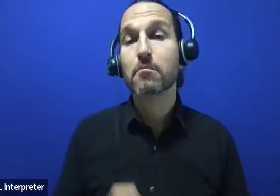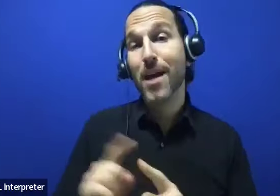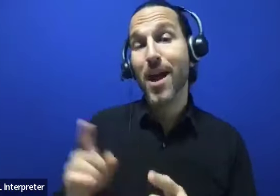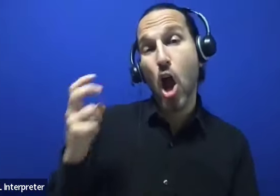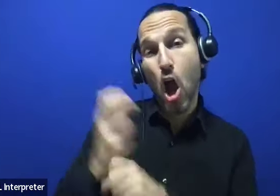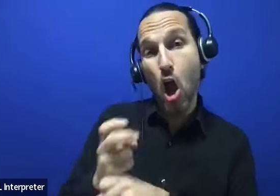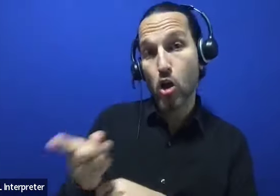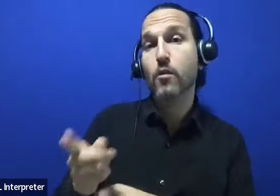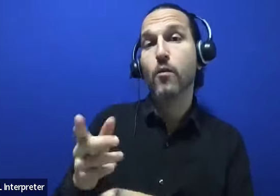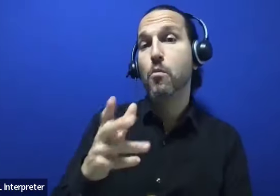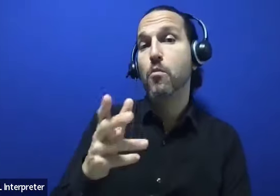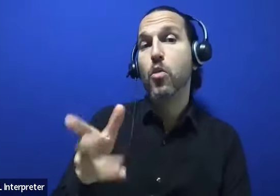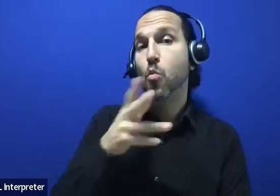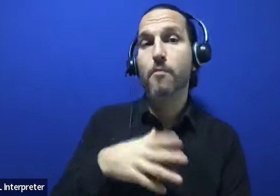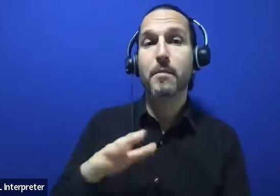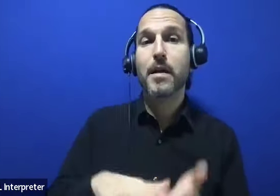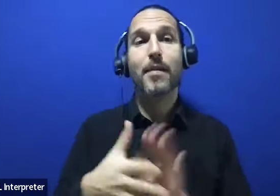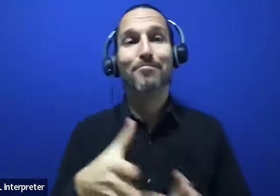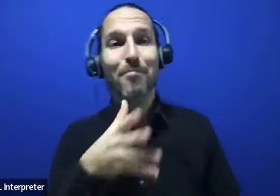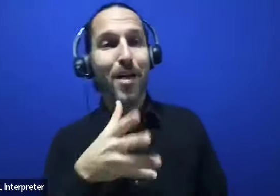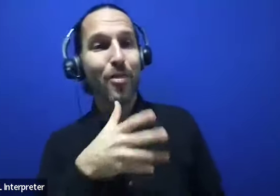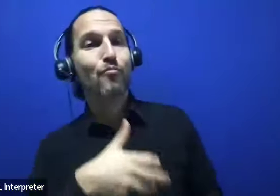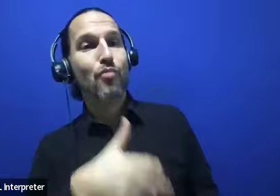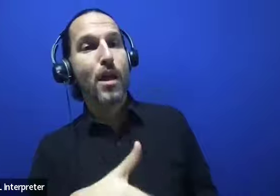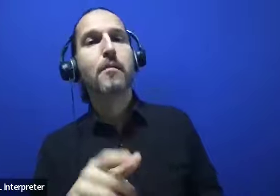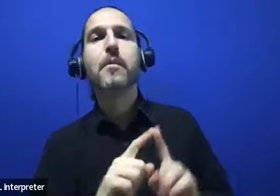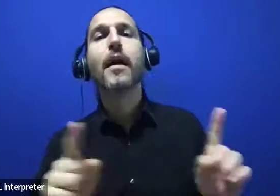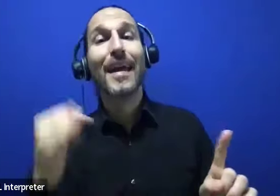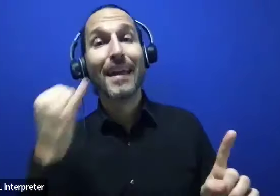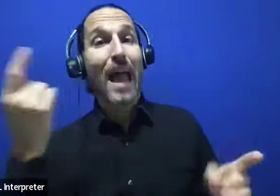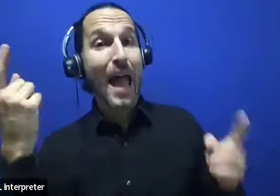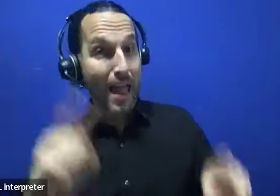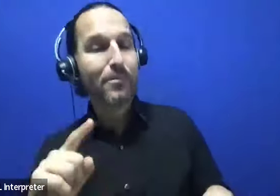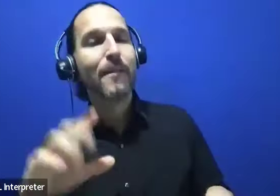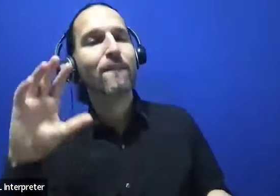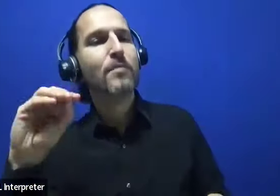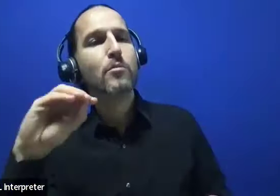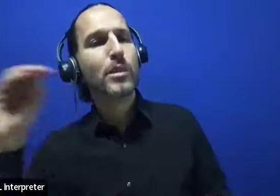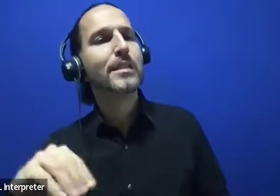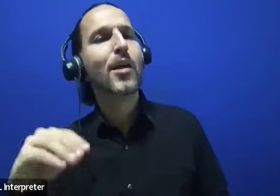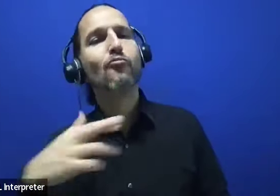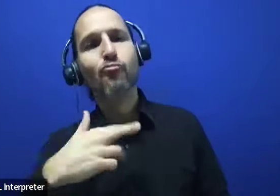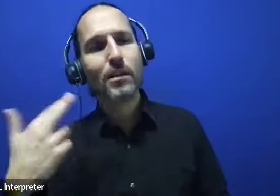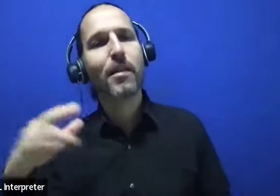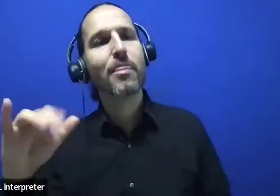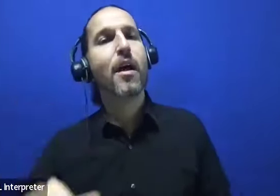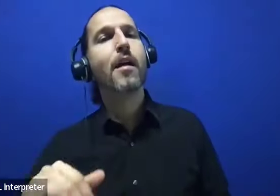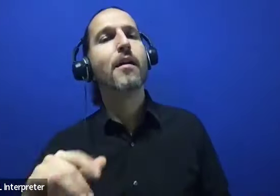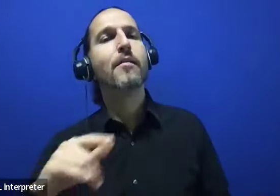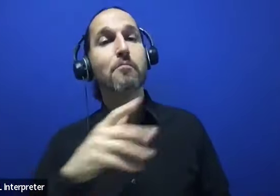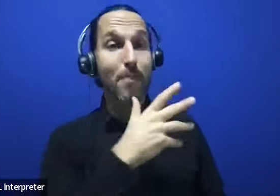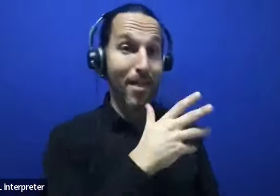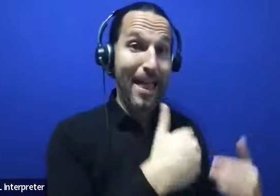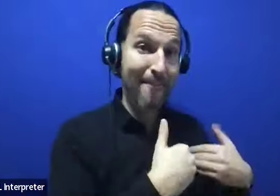children, but it can happen. And in that case, there's a 50% risk that the child will have charge. And there's